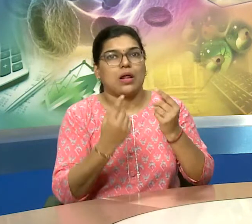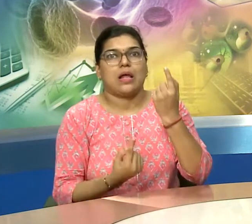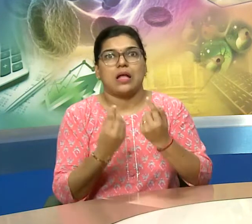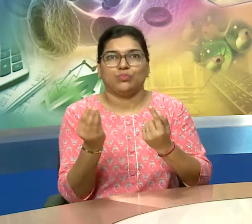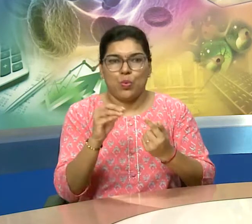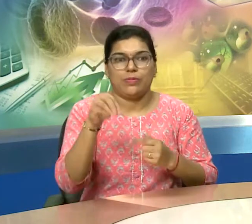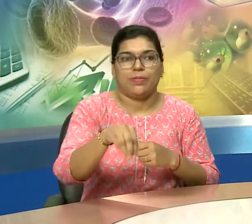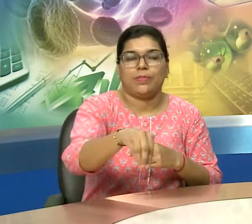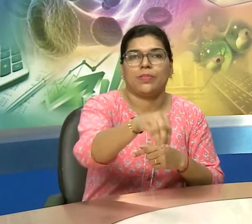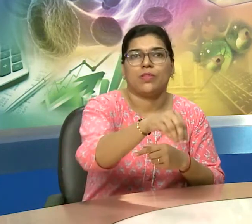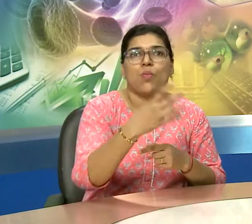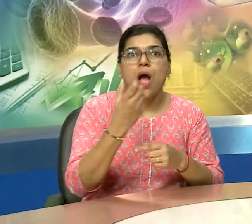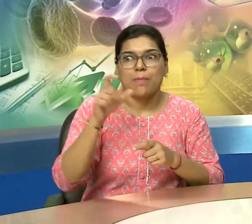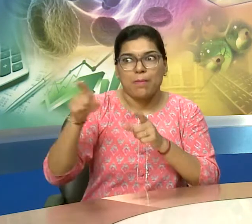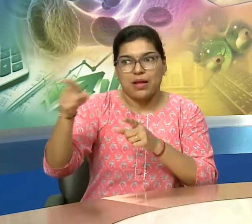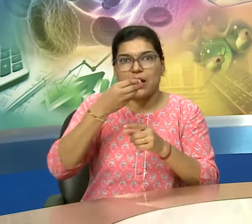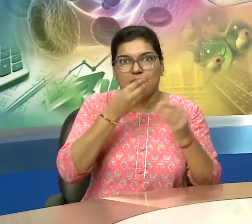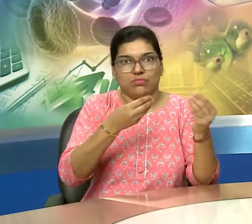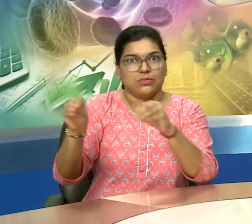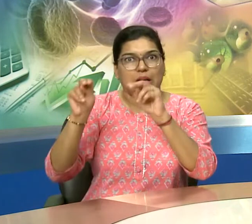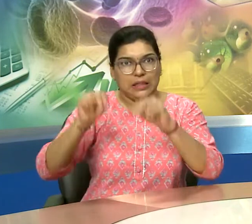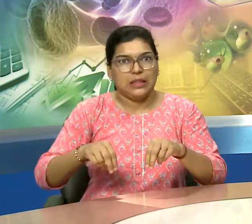overlarge for cultivation of agricultural crops,